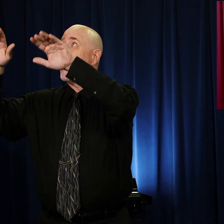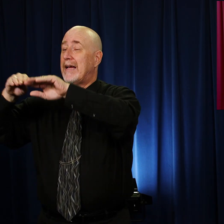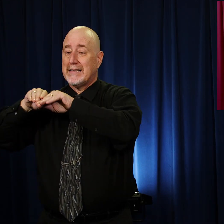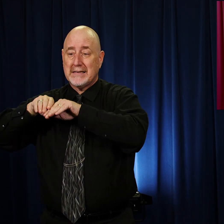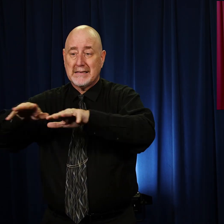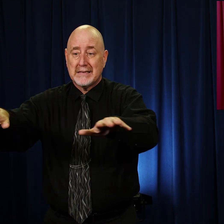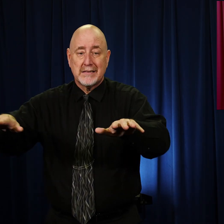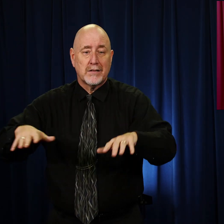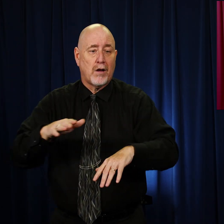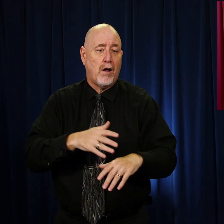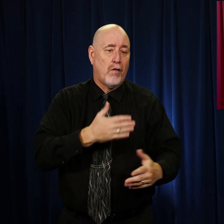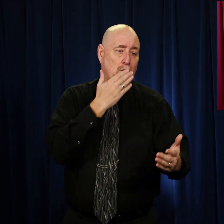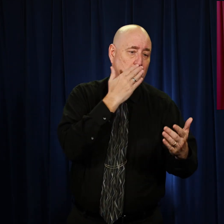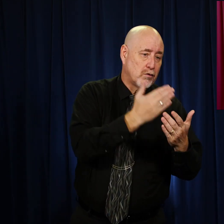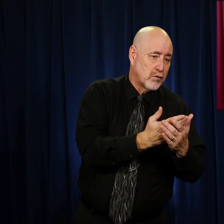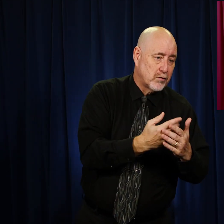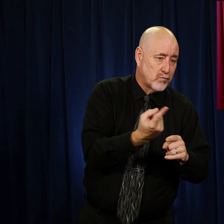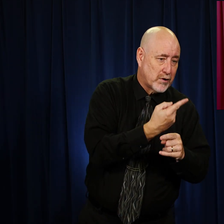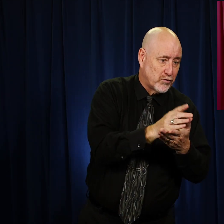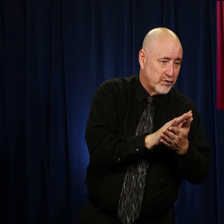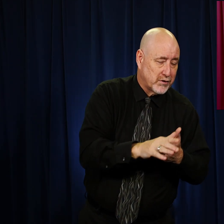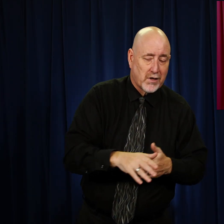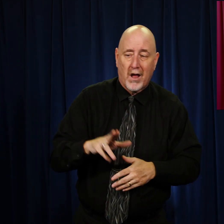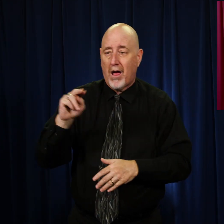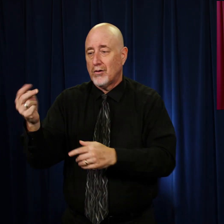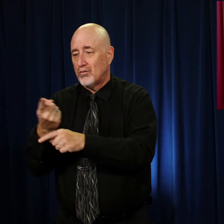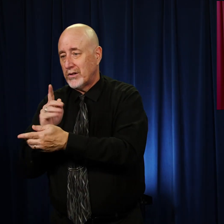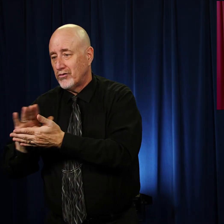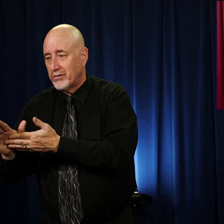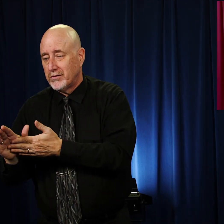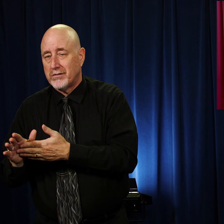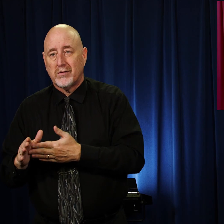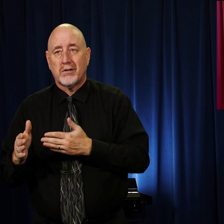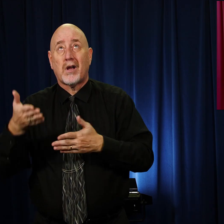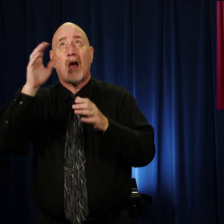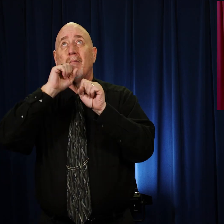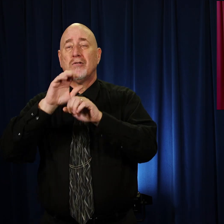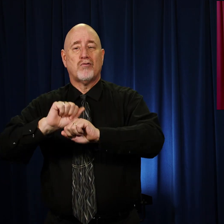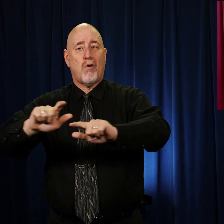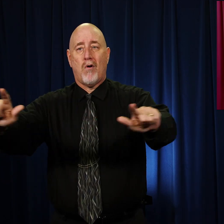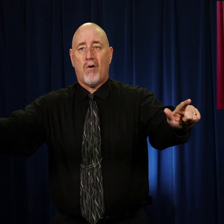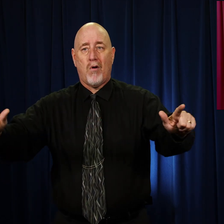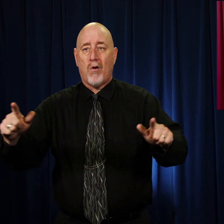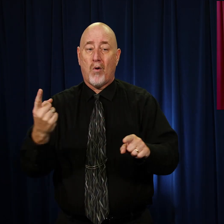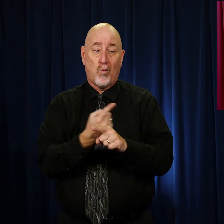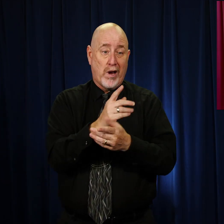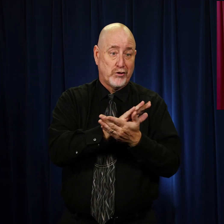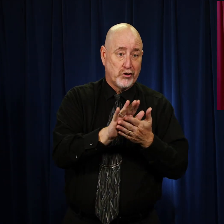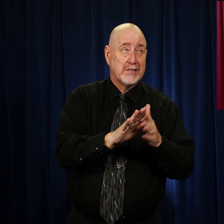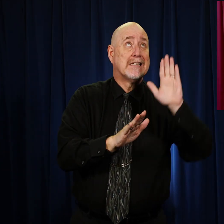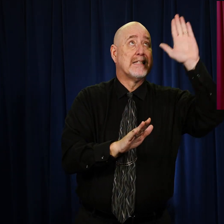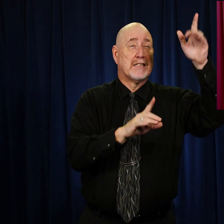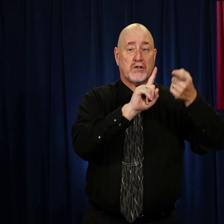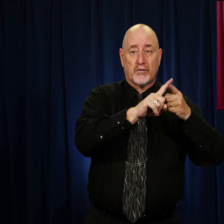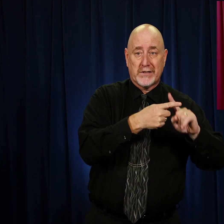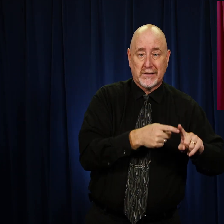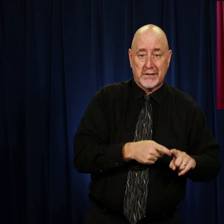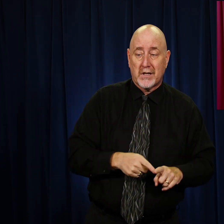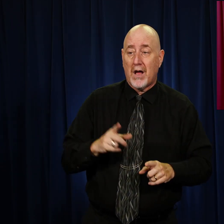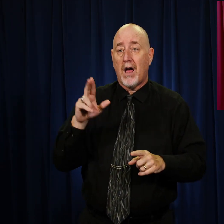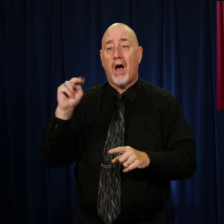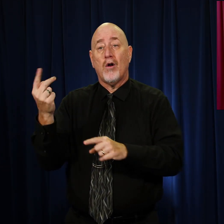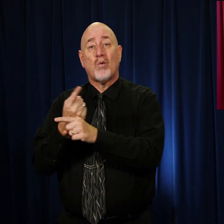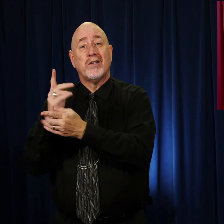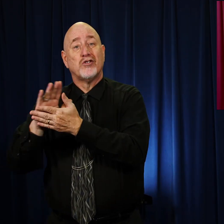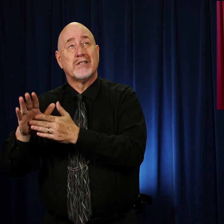the unrighteous. All right, so God blesses all, whether they are righteous or unrighteous people. The righteous would be God's friends, the unrighteous would